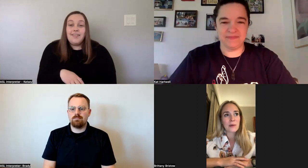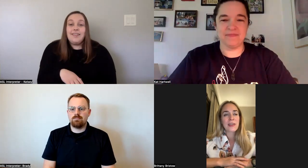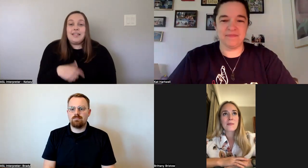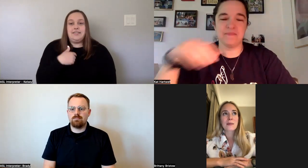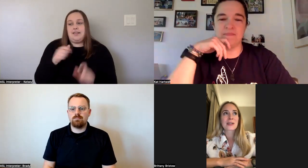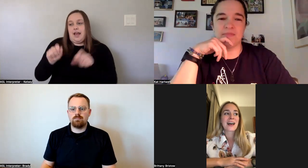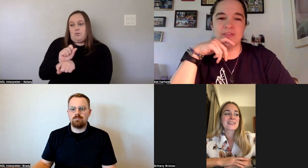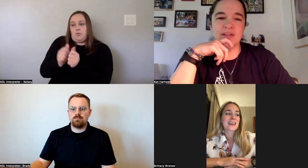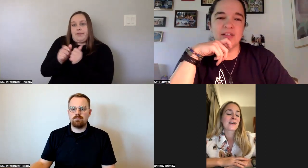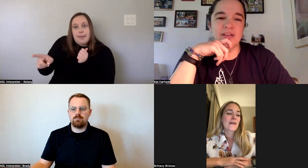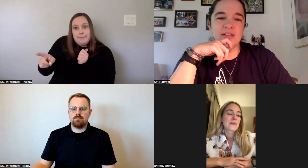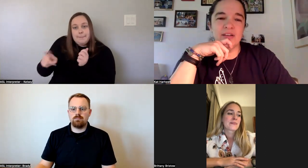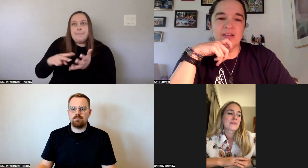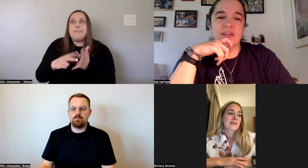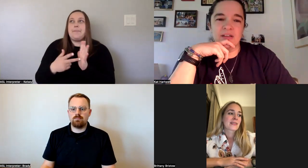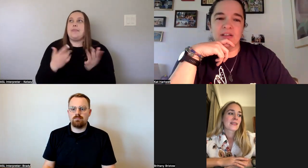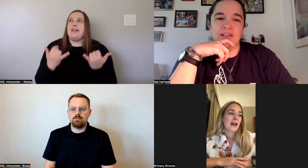chance to work with him, I'm realizing,